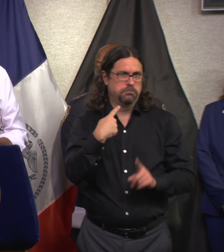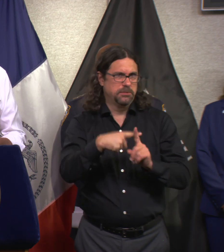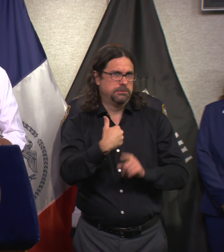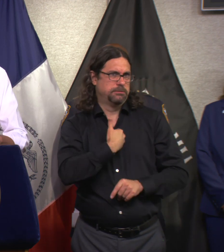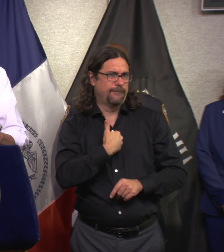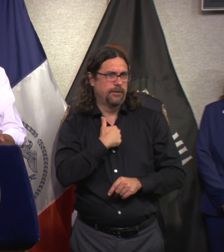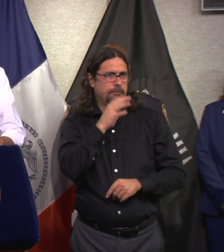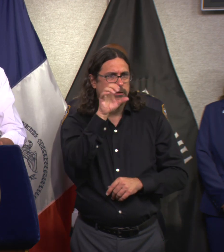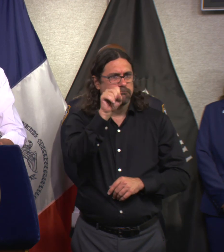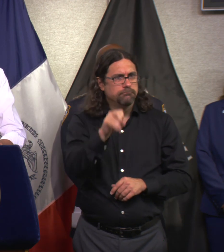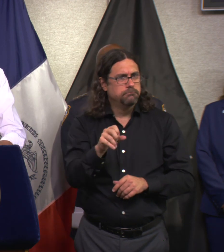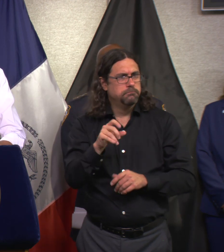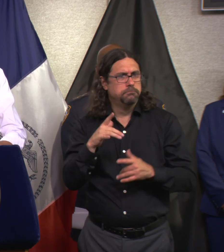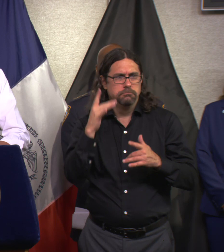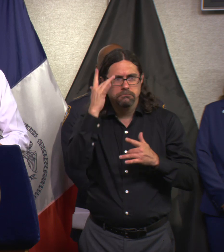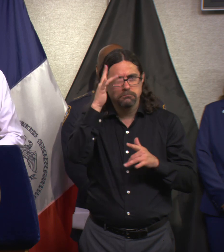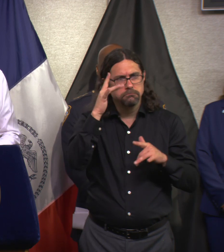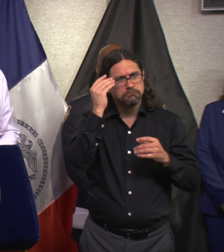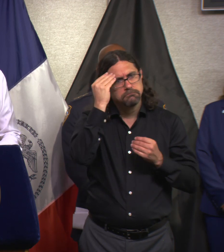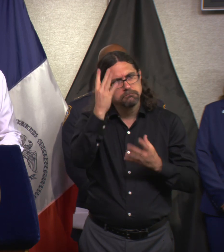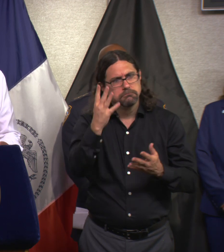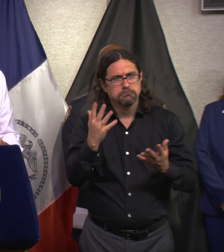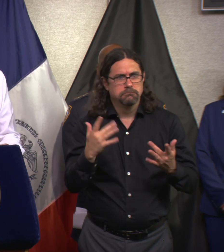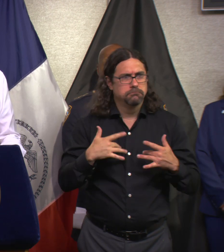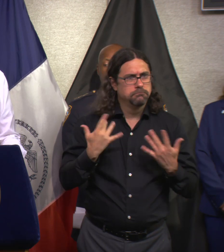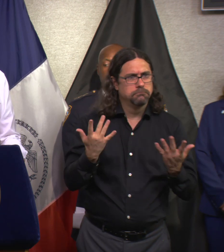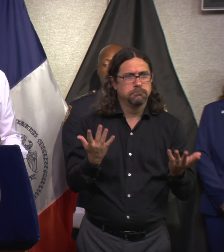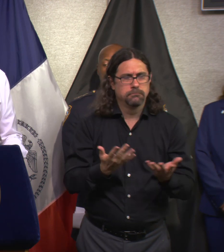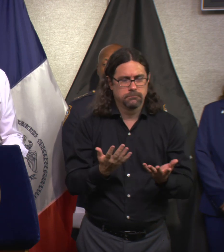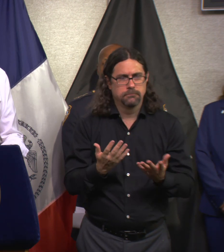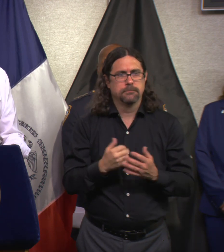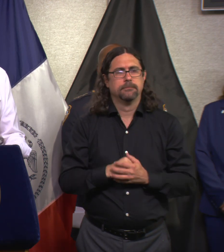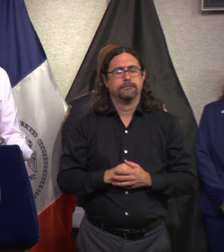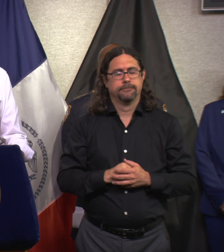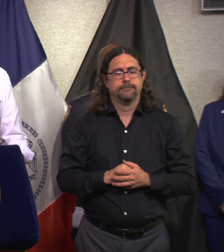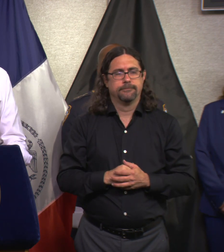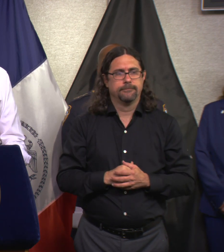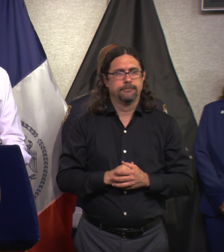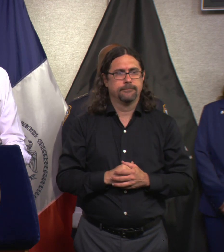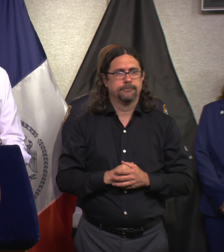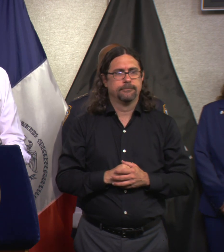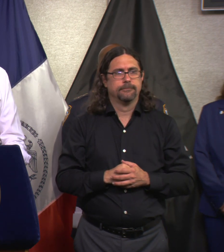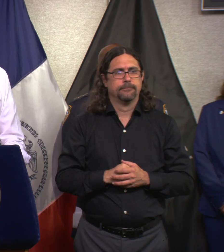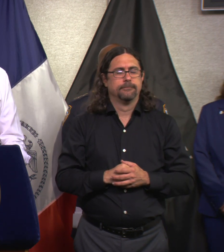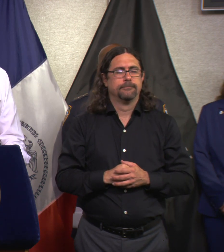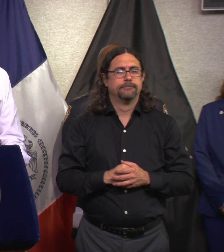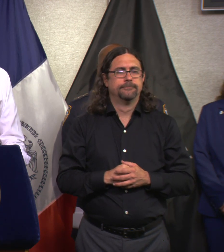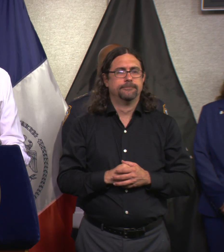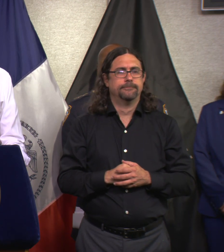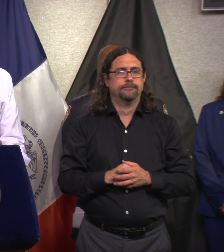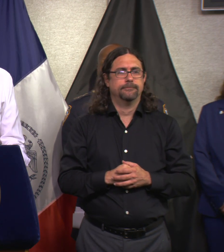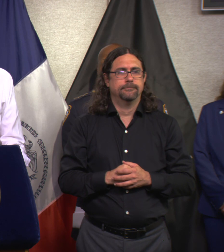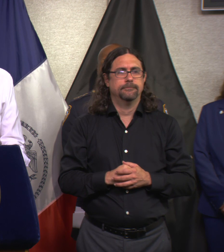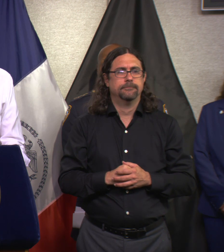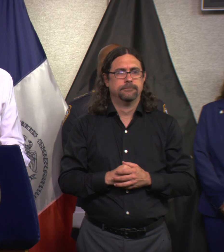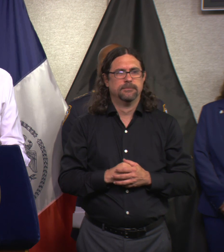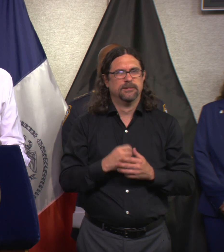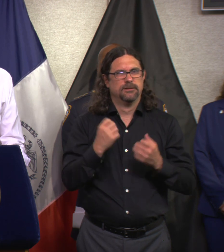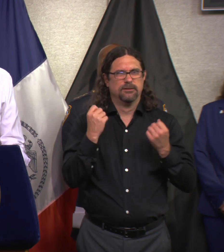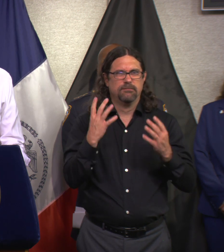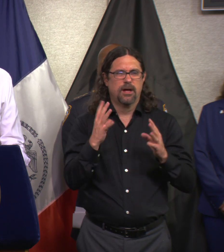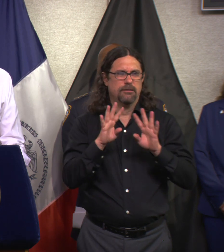First, I want to thank all the members of my administration. Everyone has been working very hard over these last couple of days to get ready for this